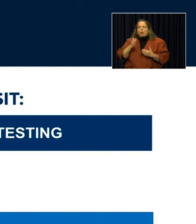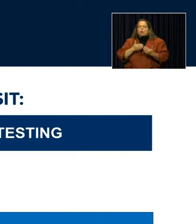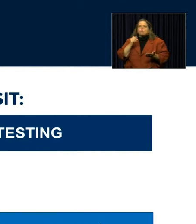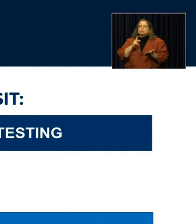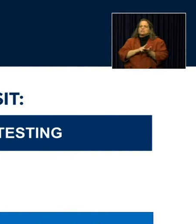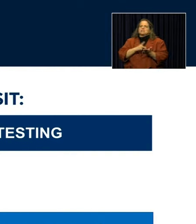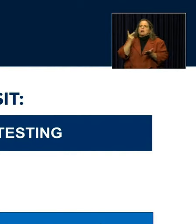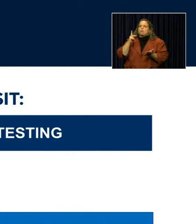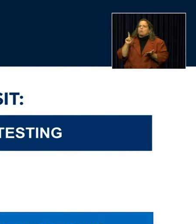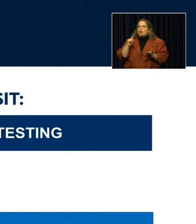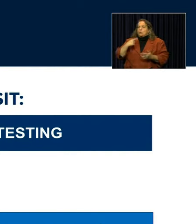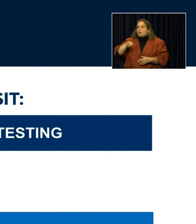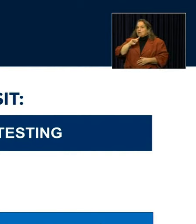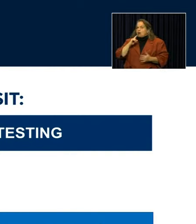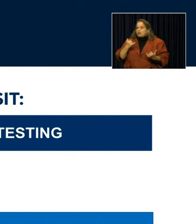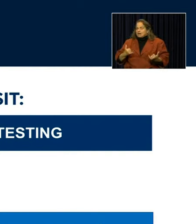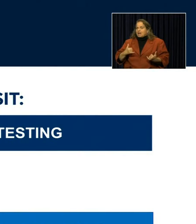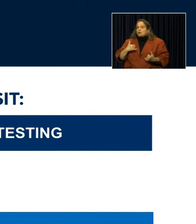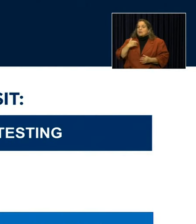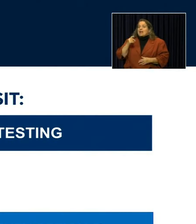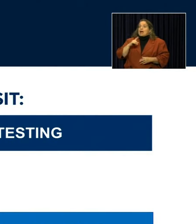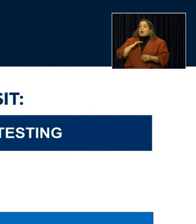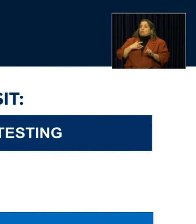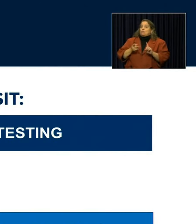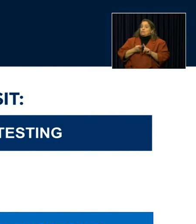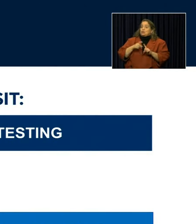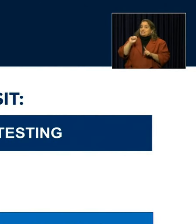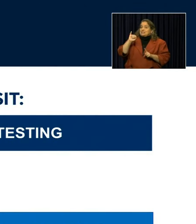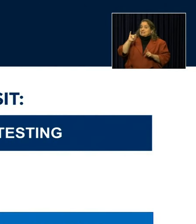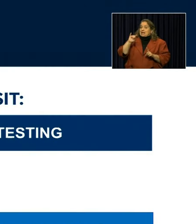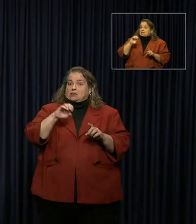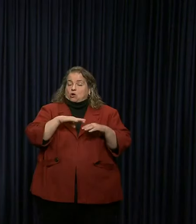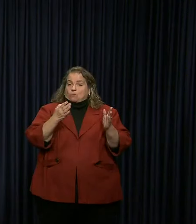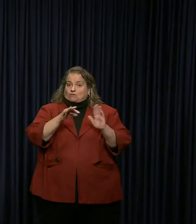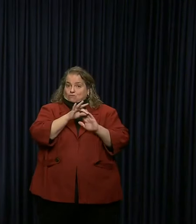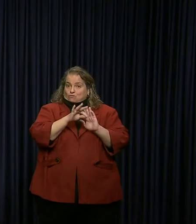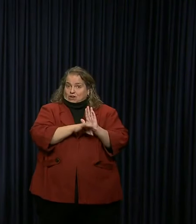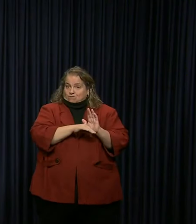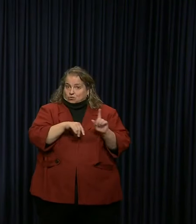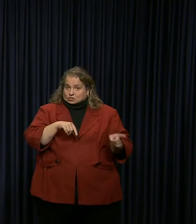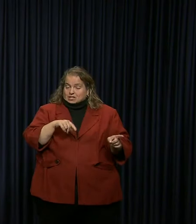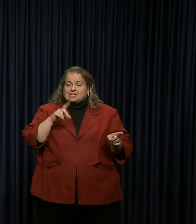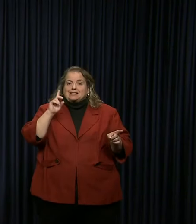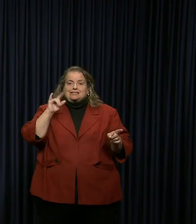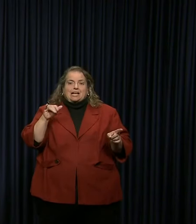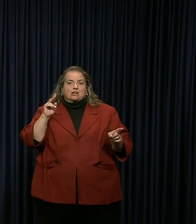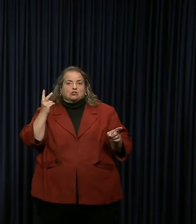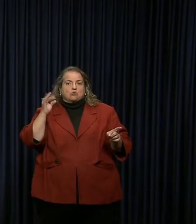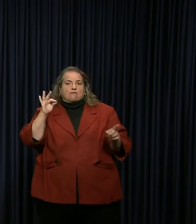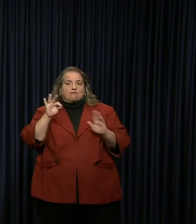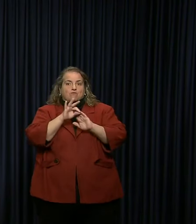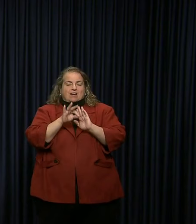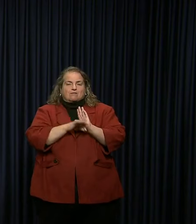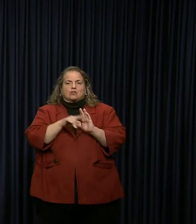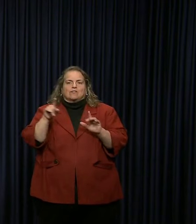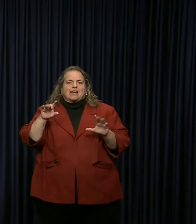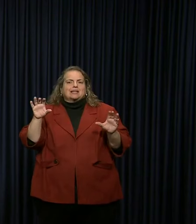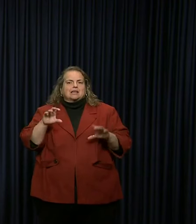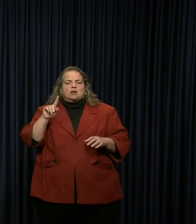we are right now. We had our first site open up, which was Frankfort. This is day 2 of Frankfort. They did